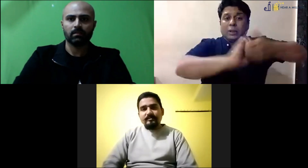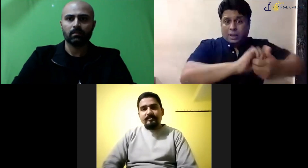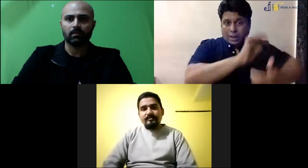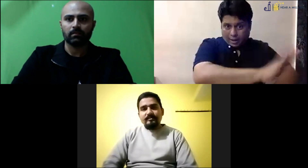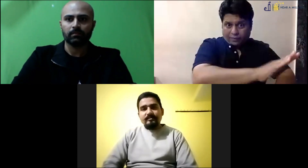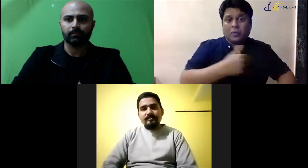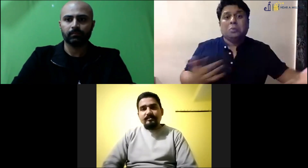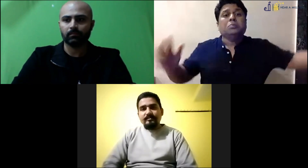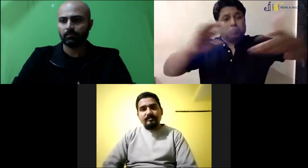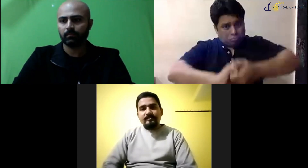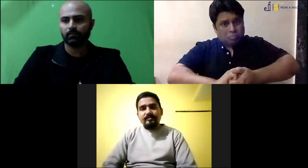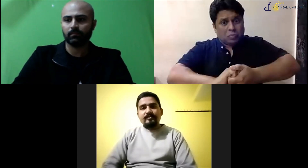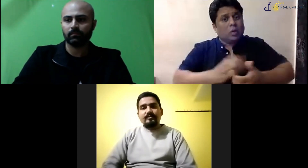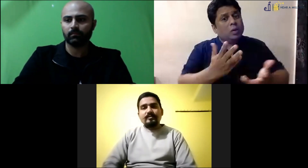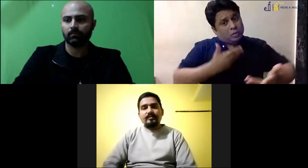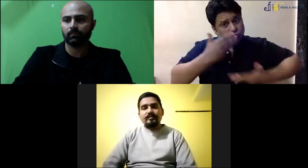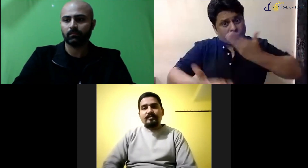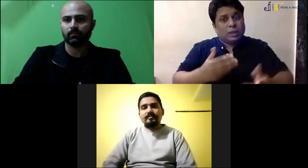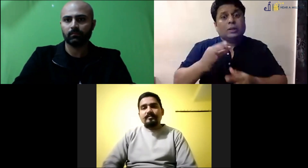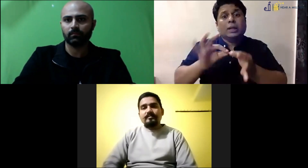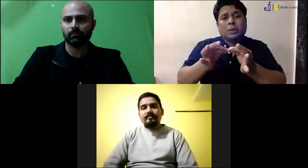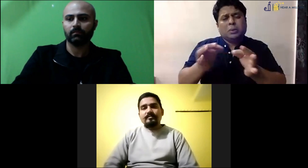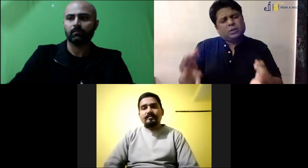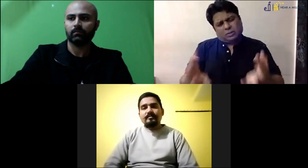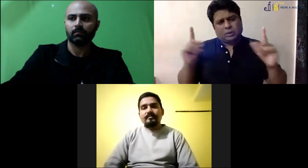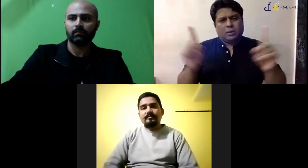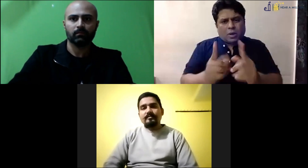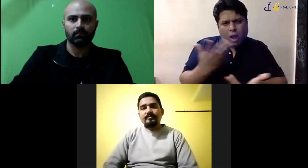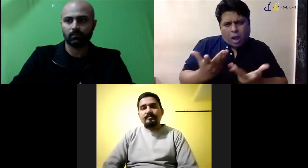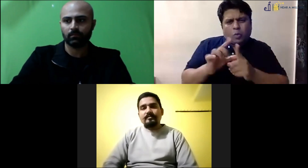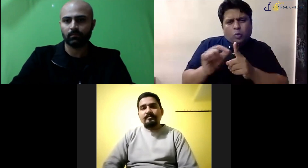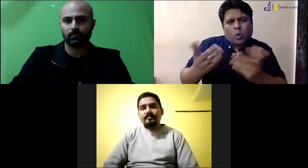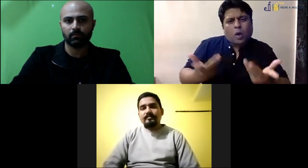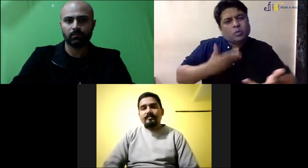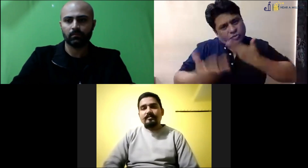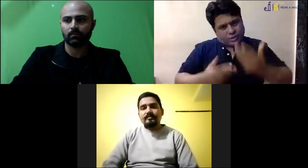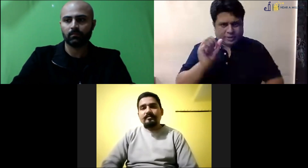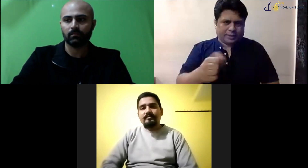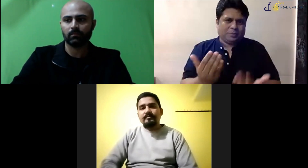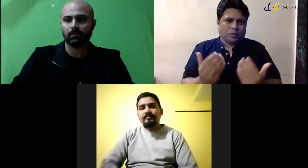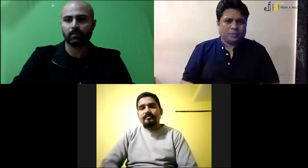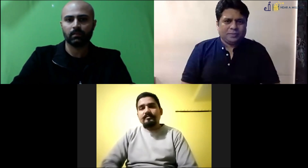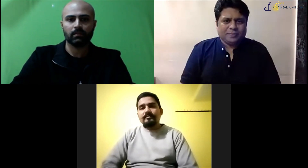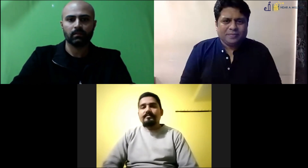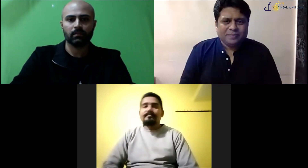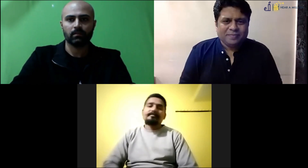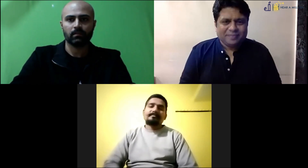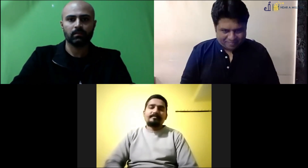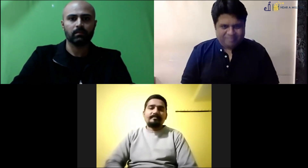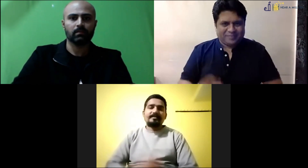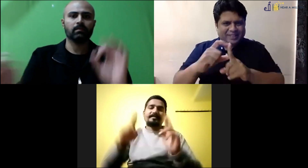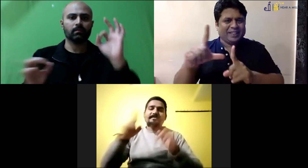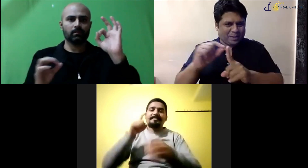with. They have partnered with different disability organizations. There are interpreters. There are areas where